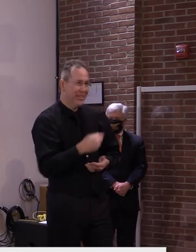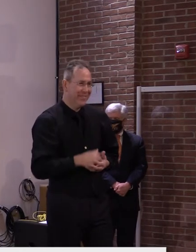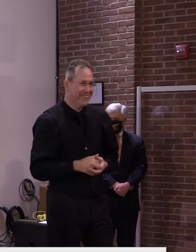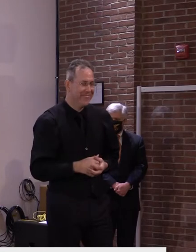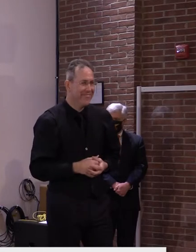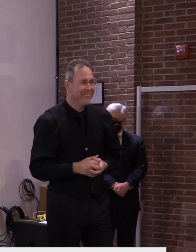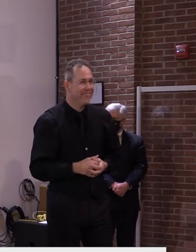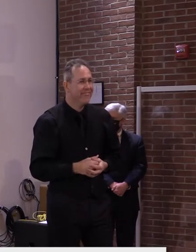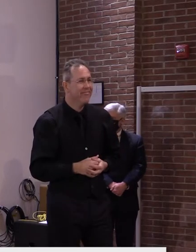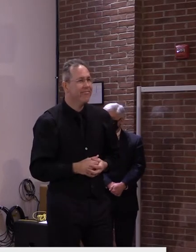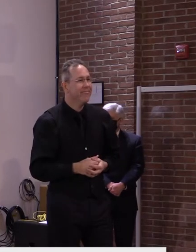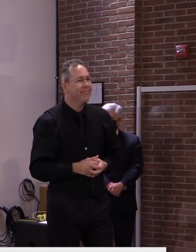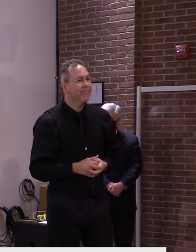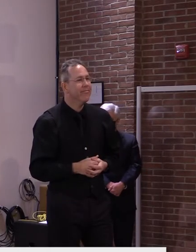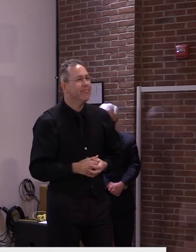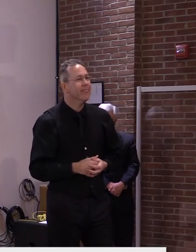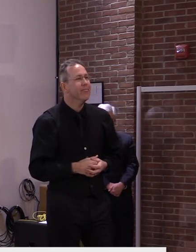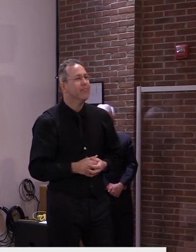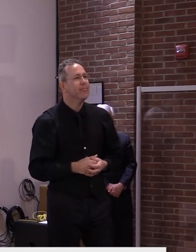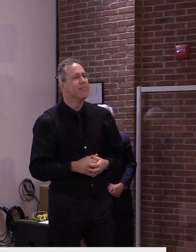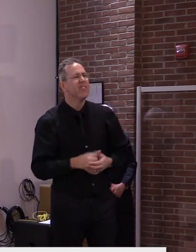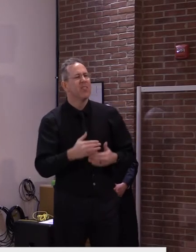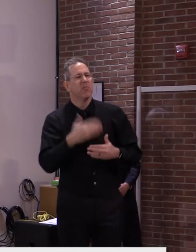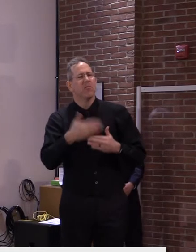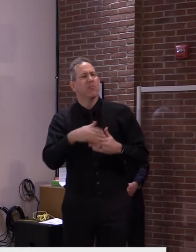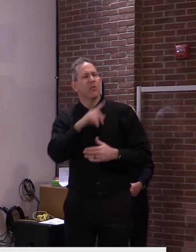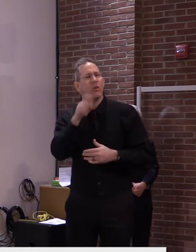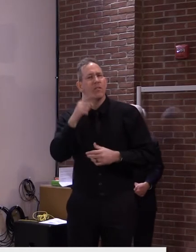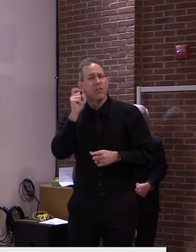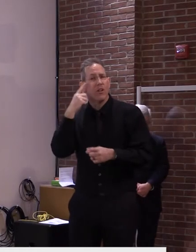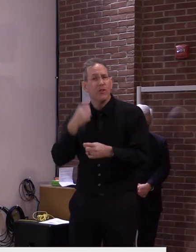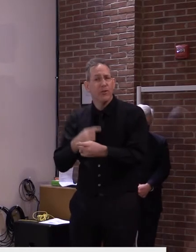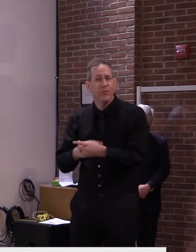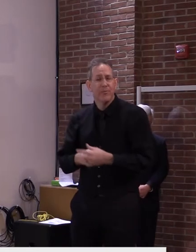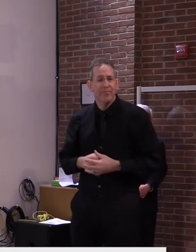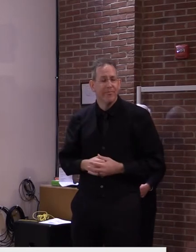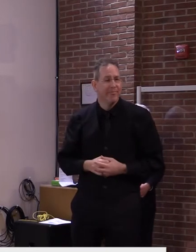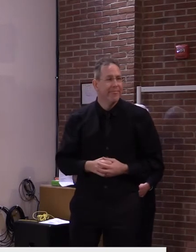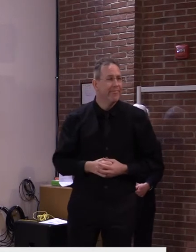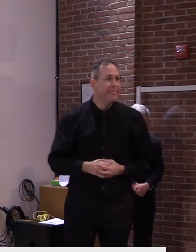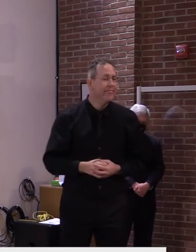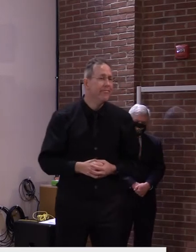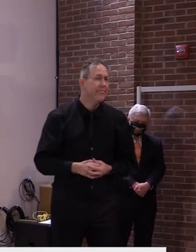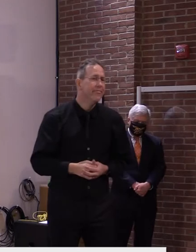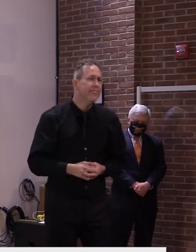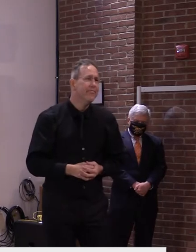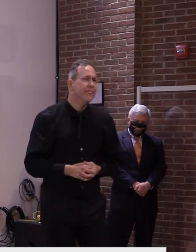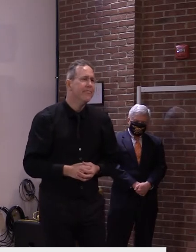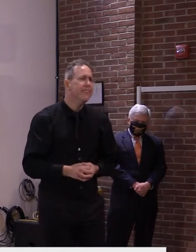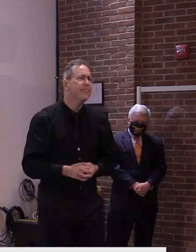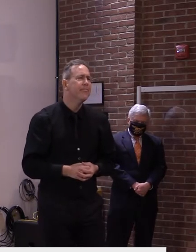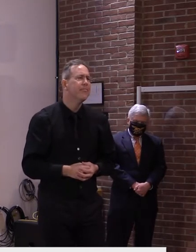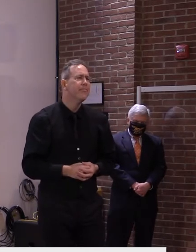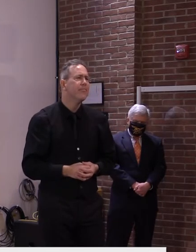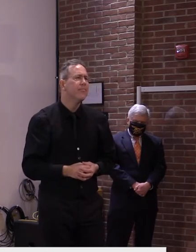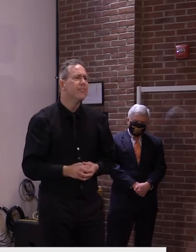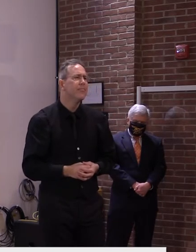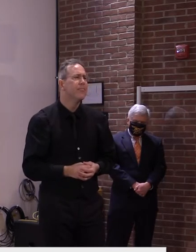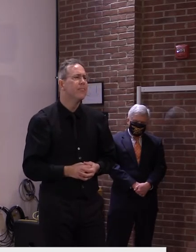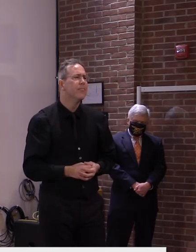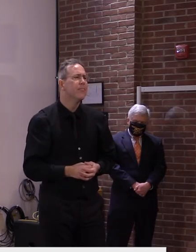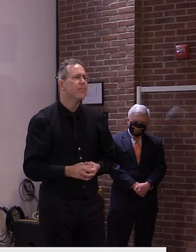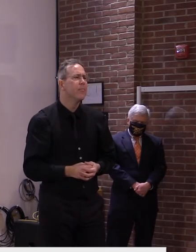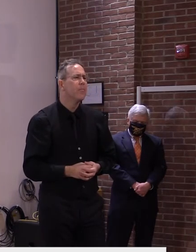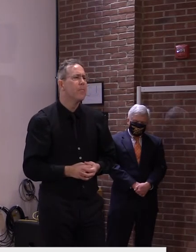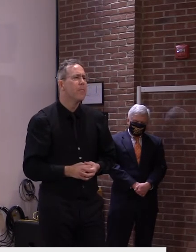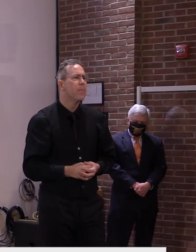My question today actually has been delayed a couple of times, but sort of dovetails with the transparency issue that you mentioned with the Springfield Hospital